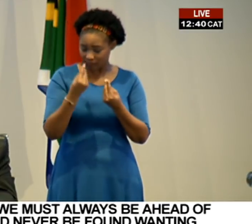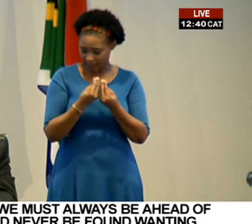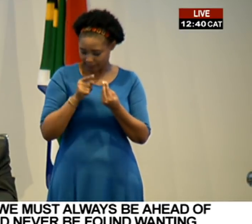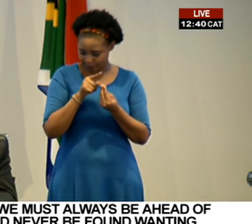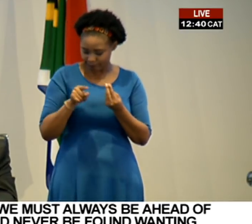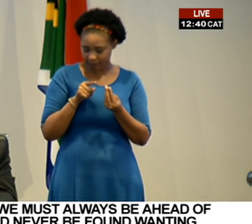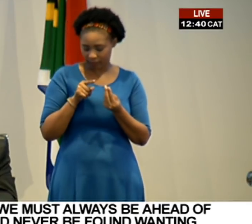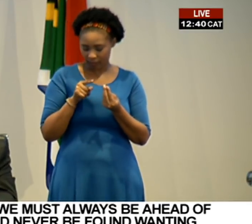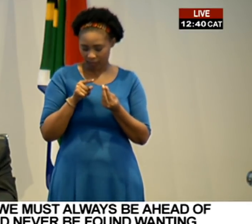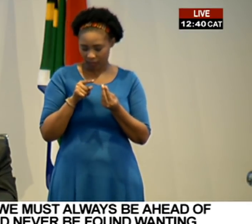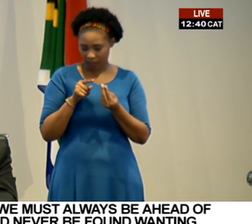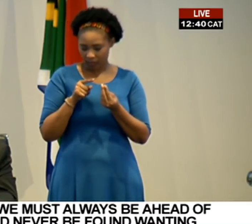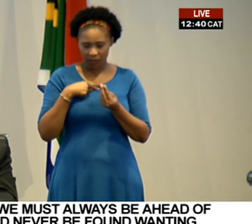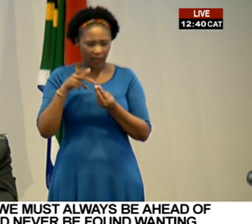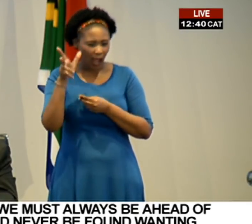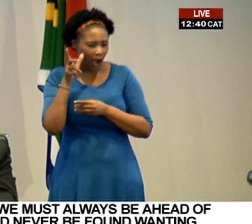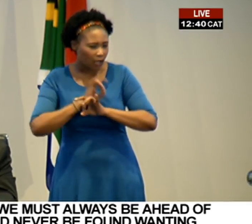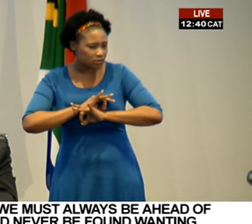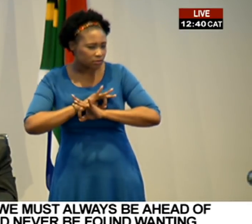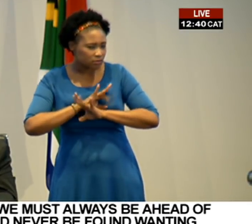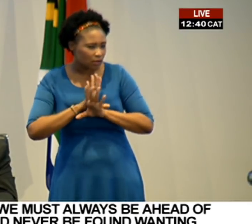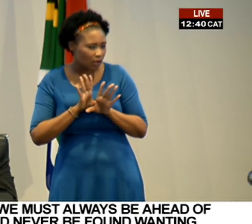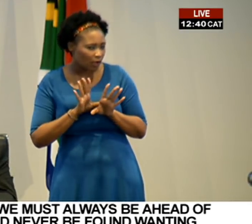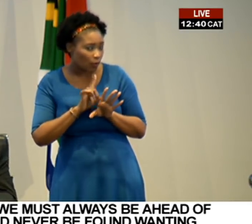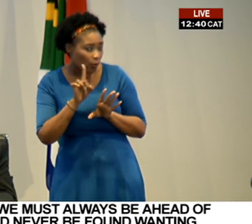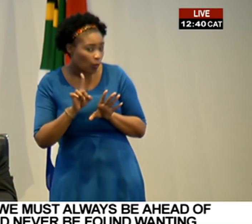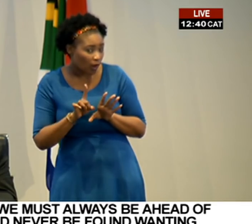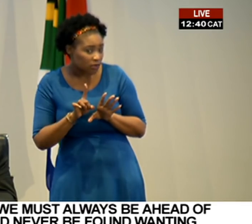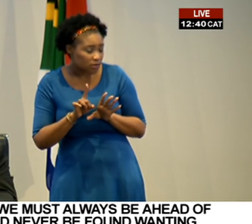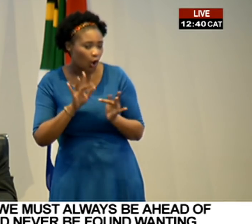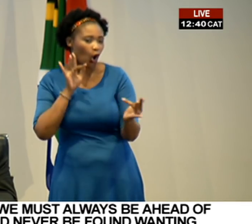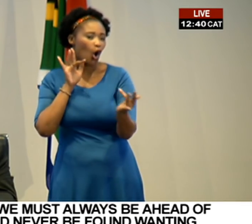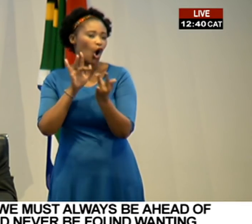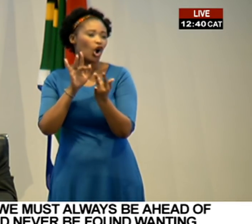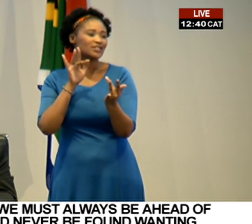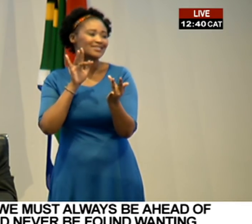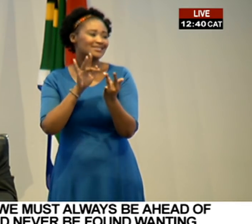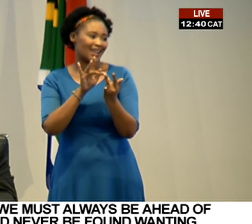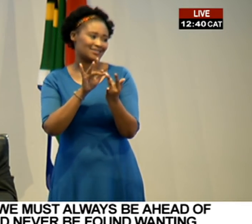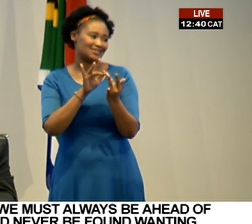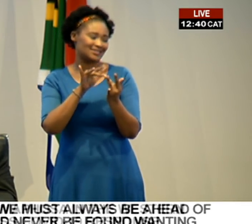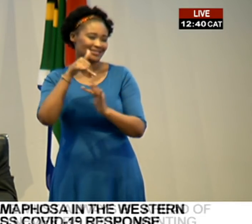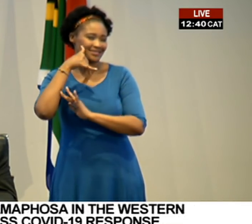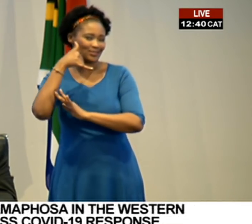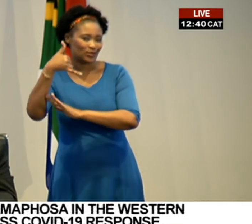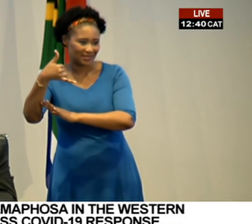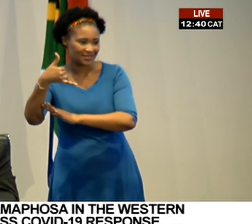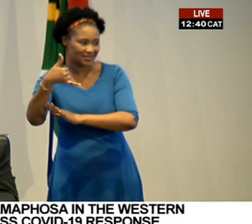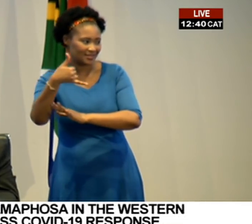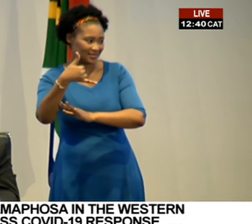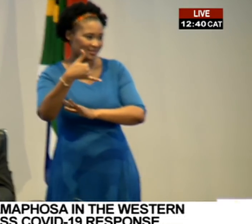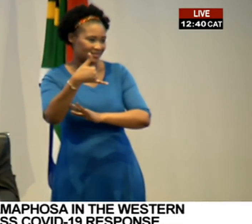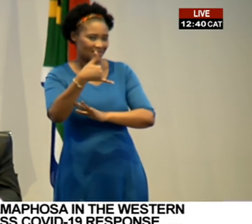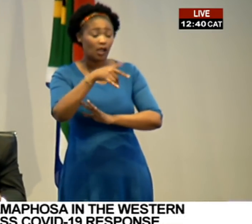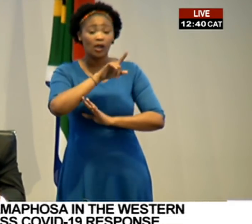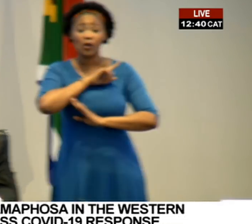not hear very clearly being articulated here is contact tracing, because